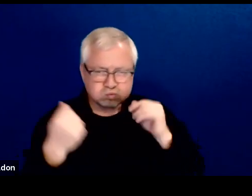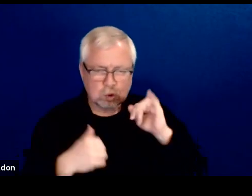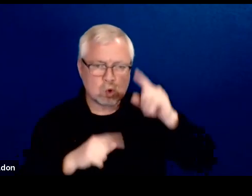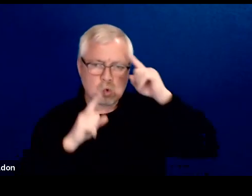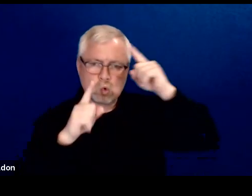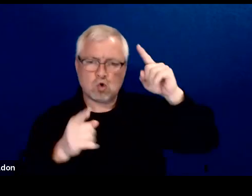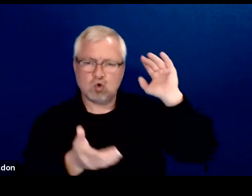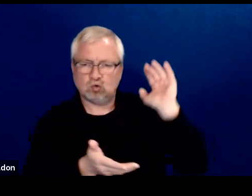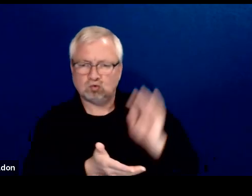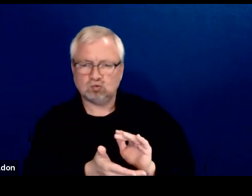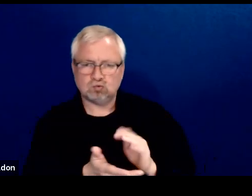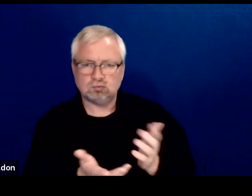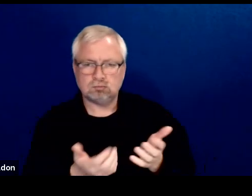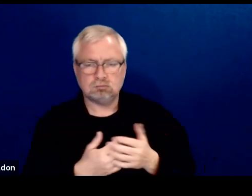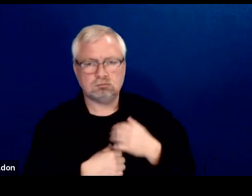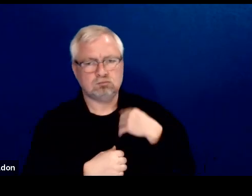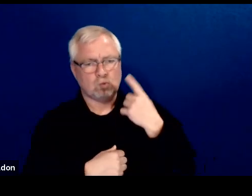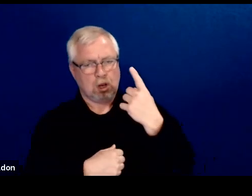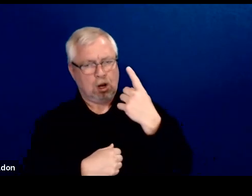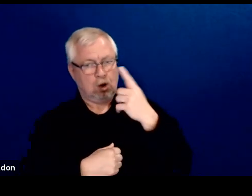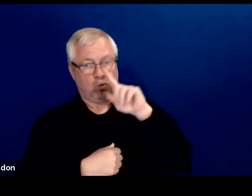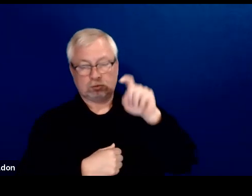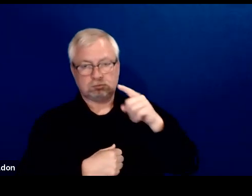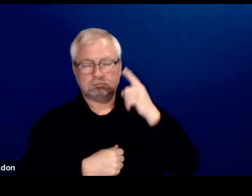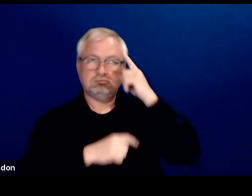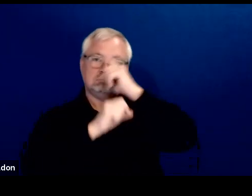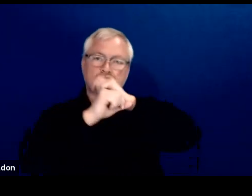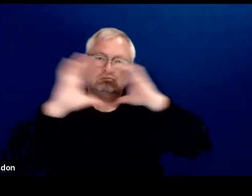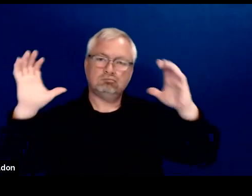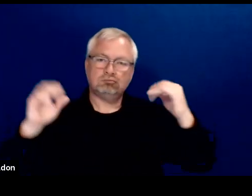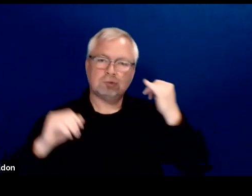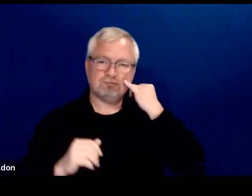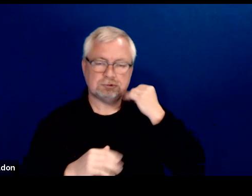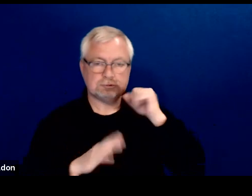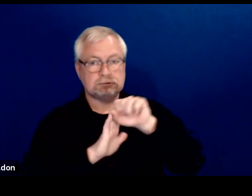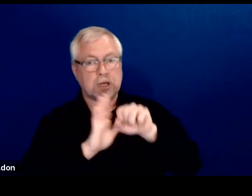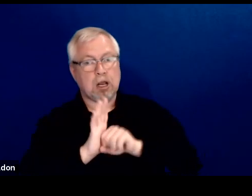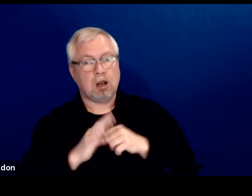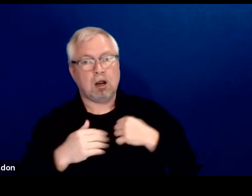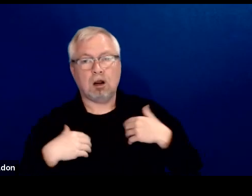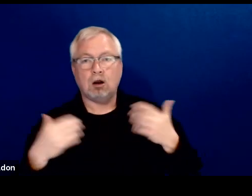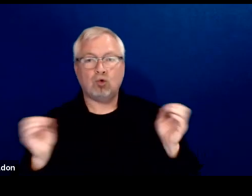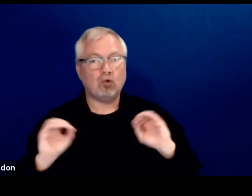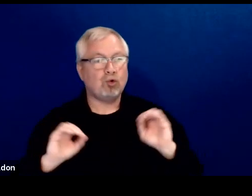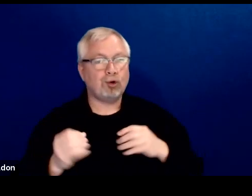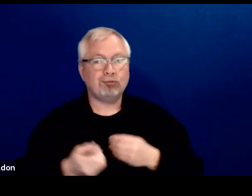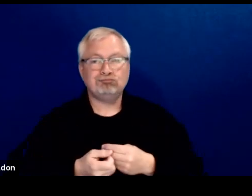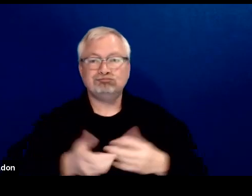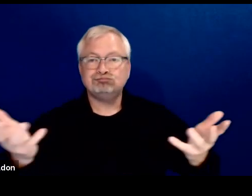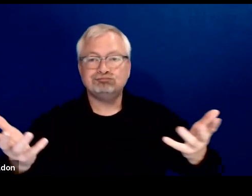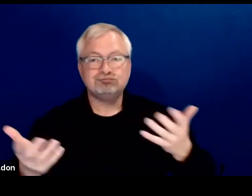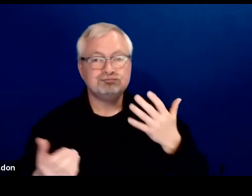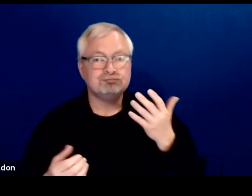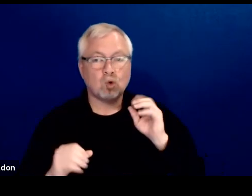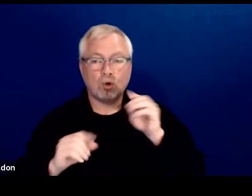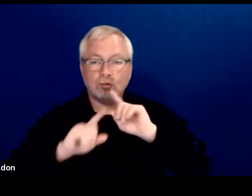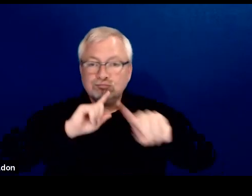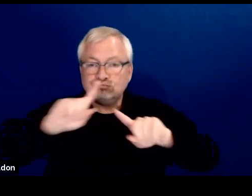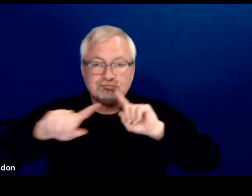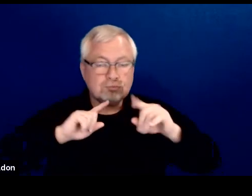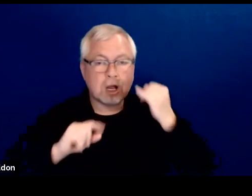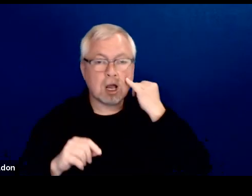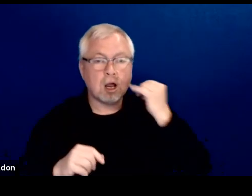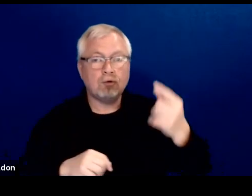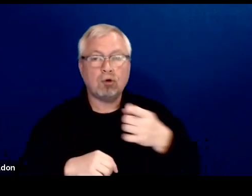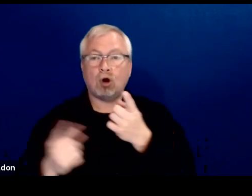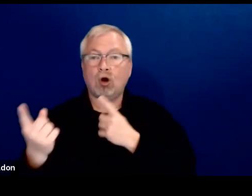imagine if we had that data, didn't put it out there, worst case scenario happens. Imagine the questions you're asking me as governor. You knew